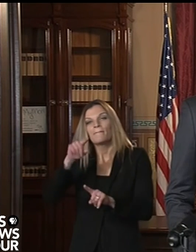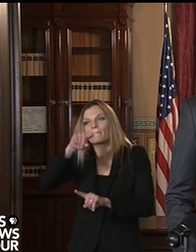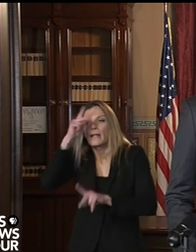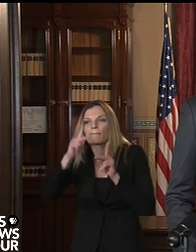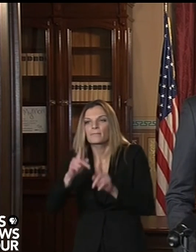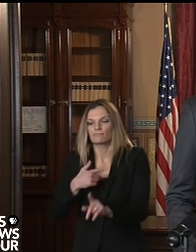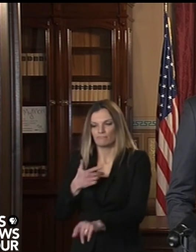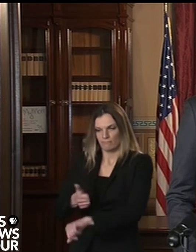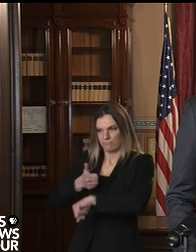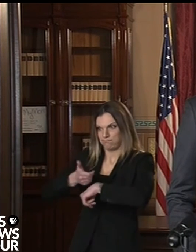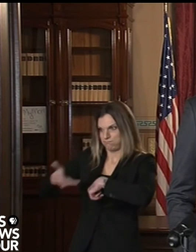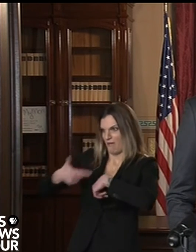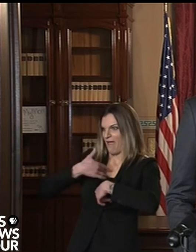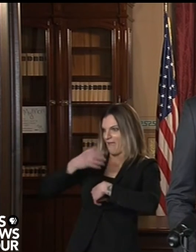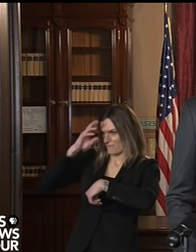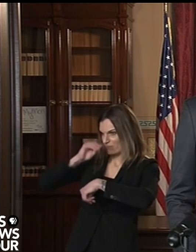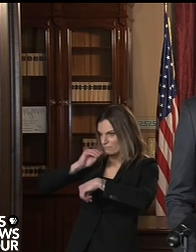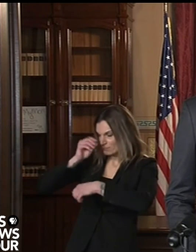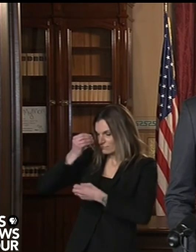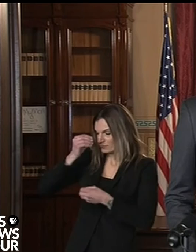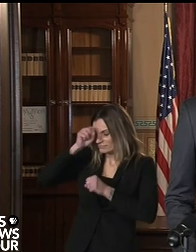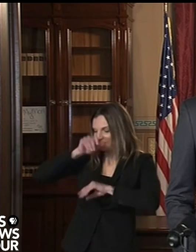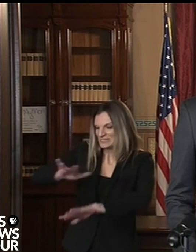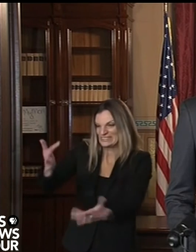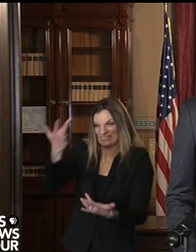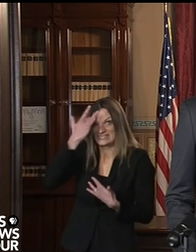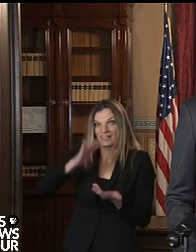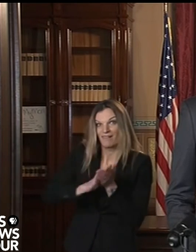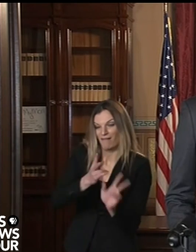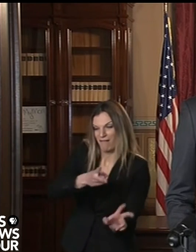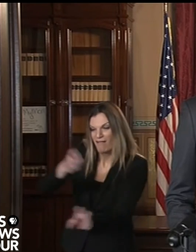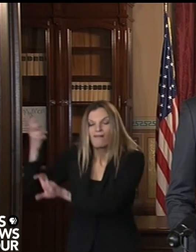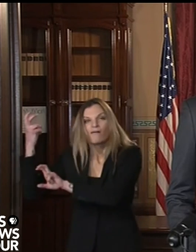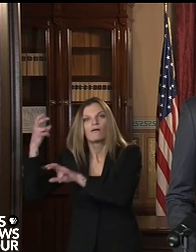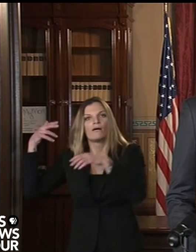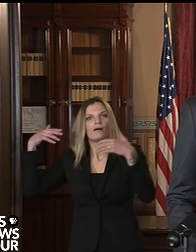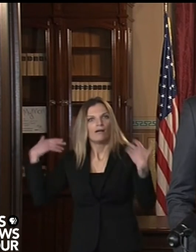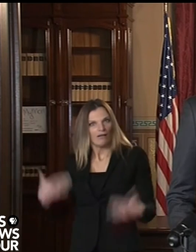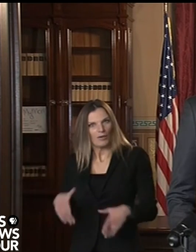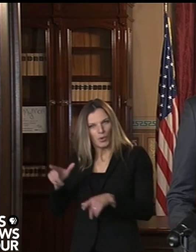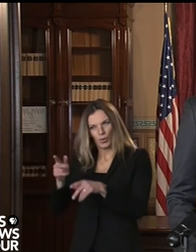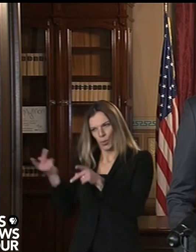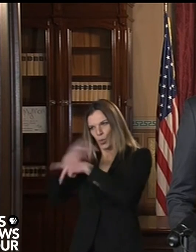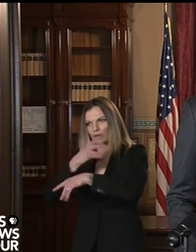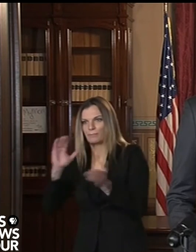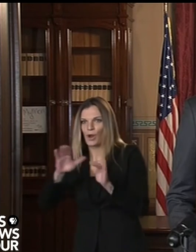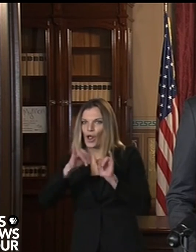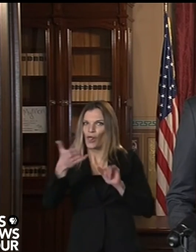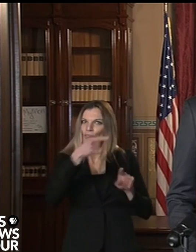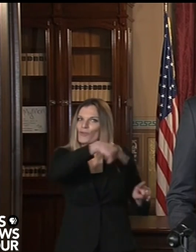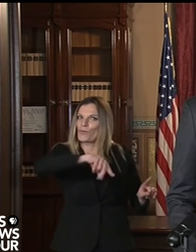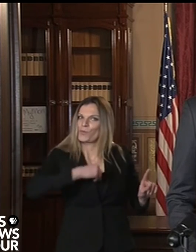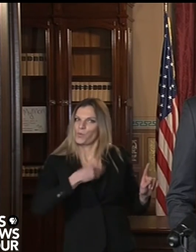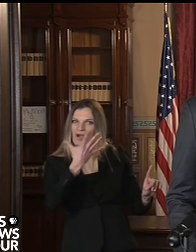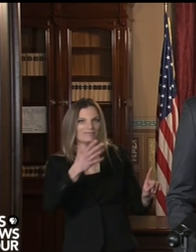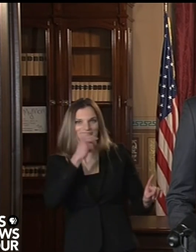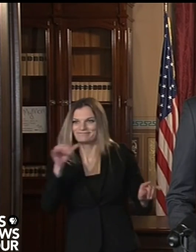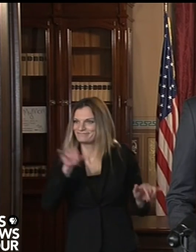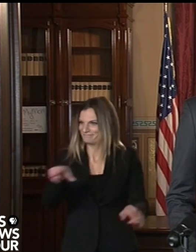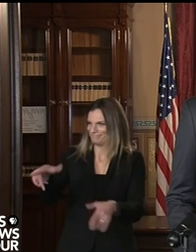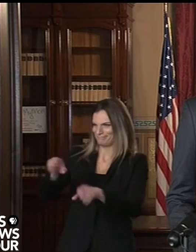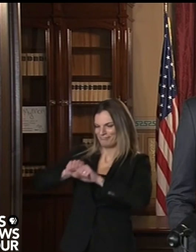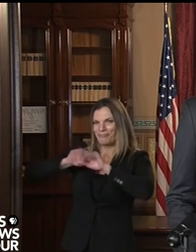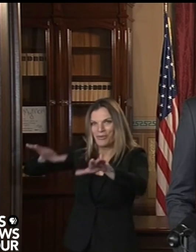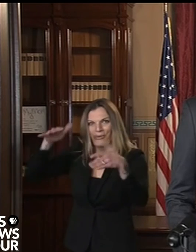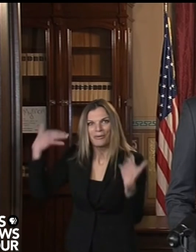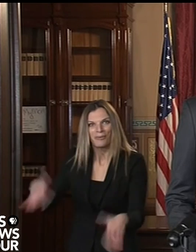We've been able to do things like provide grants to initiatives that will help ensure that these improvements for Black communities are sustained by addressing things